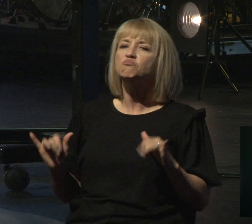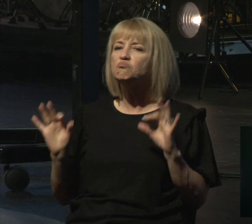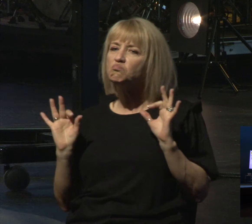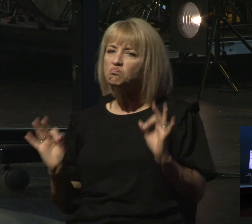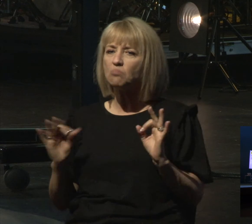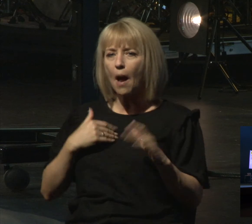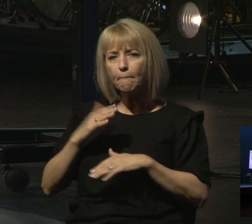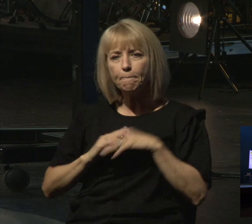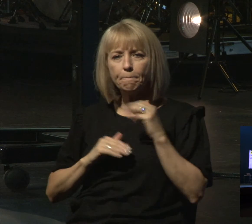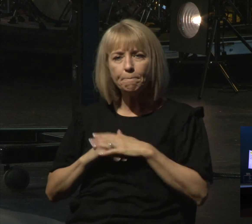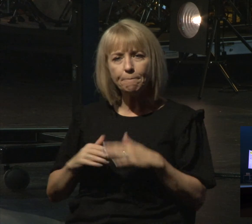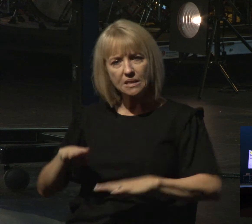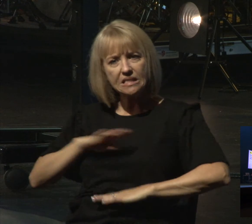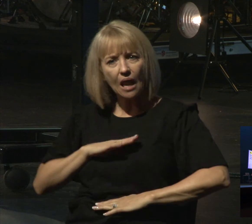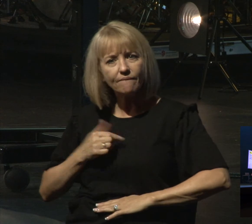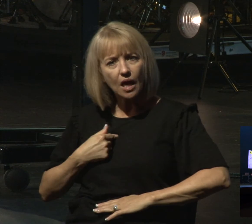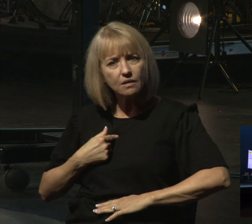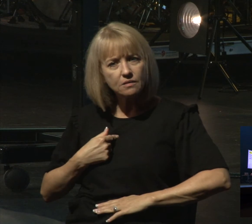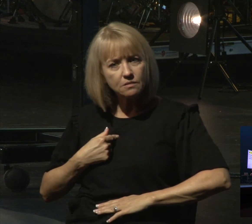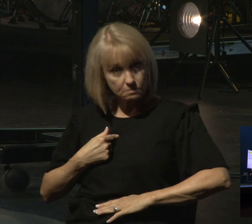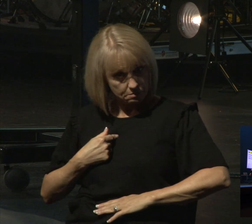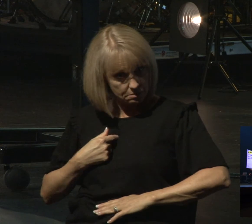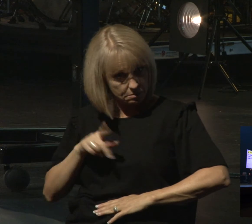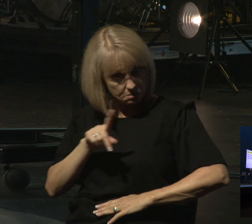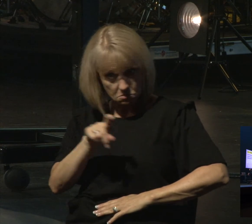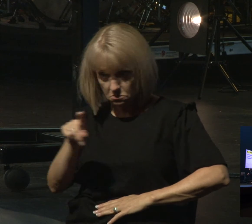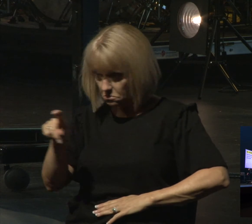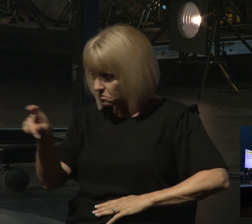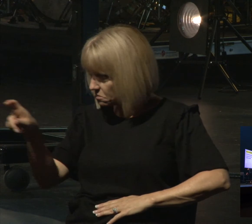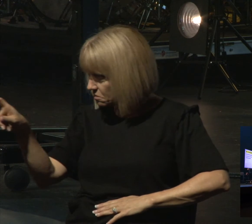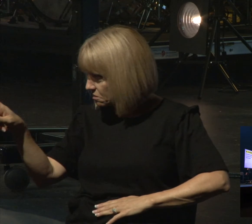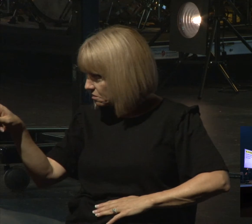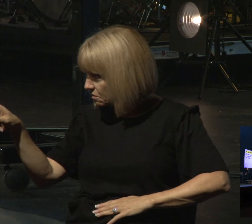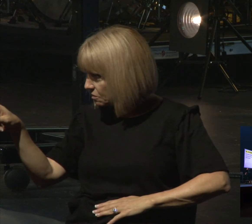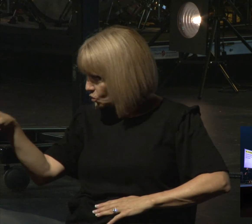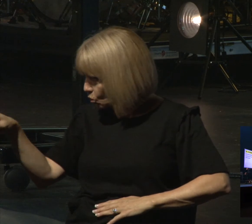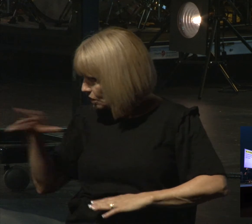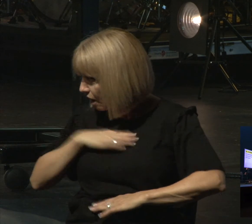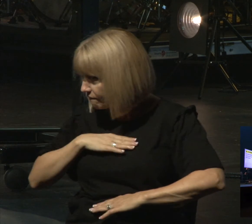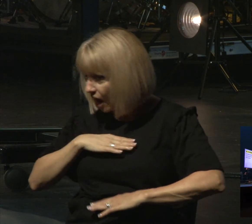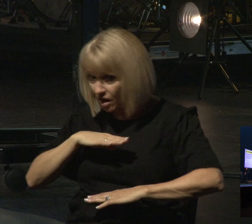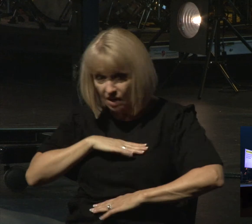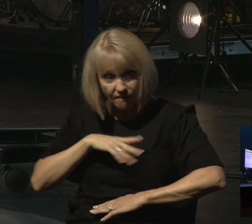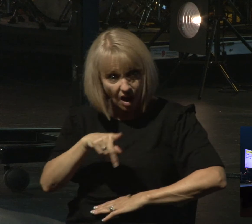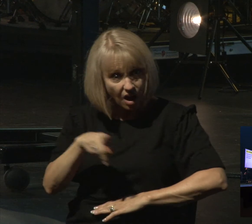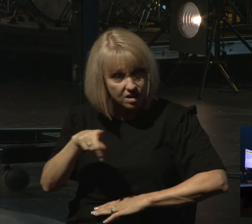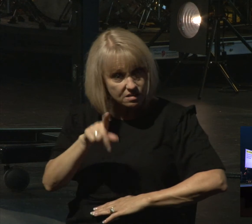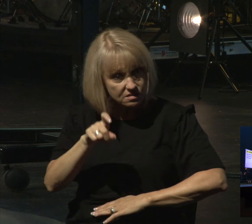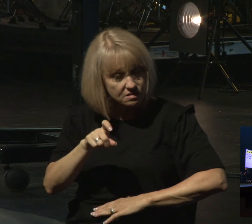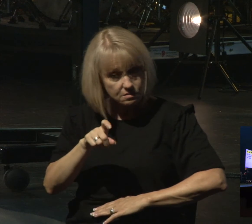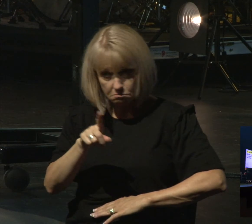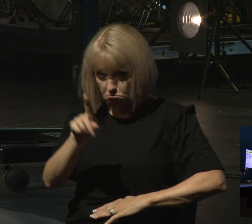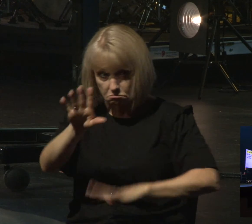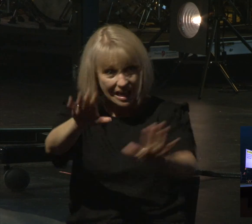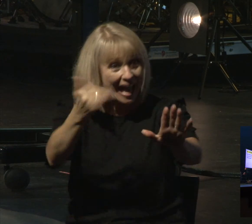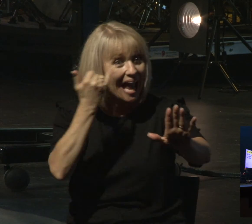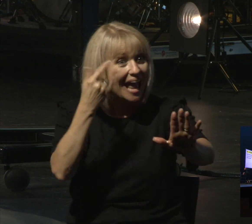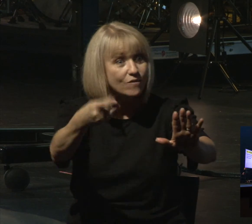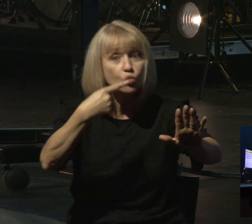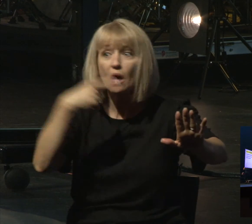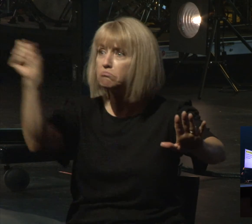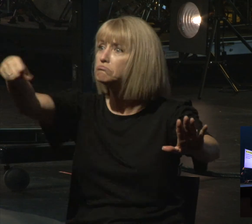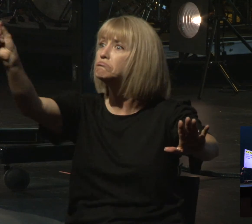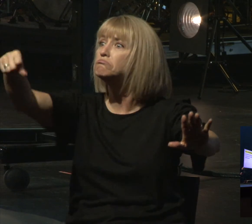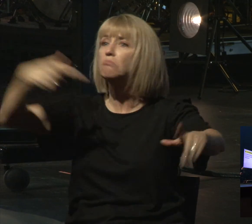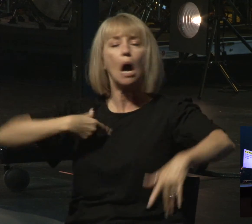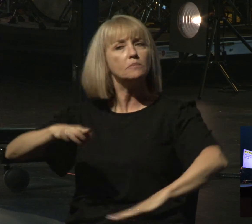Are you satisfied with the way that things are? Because if you are, if you're satisfied with the